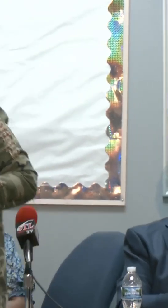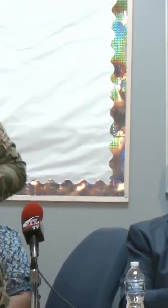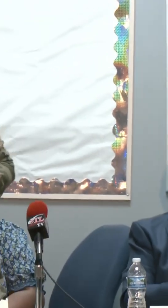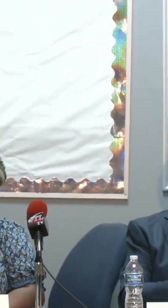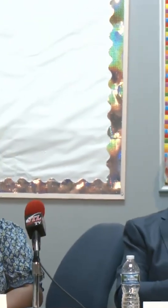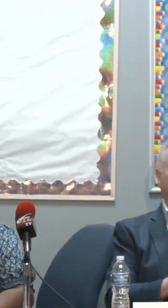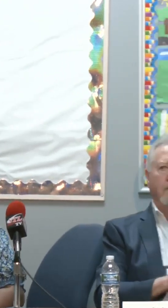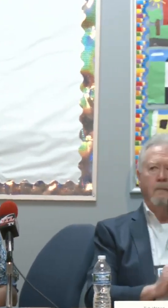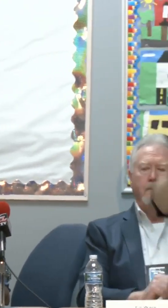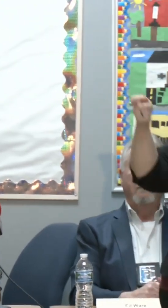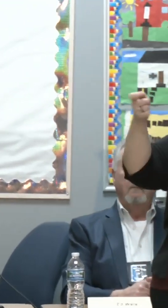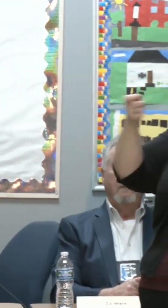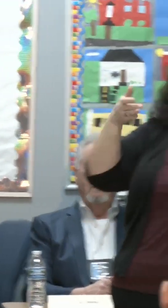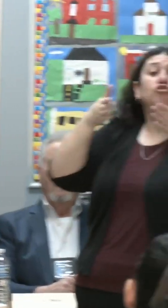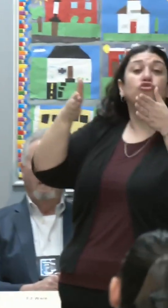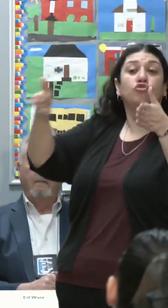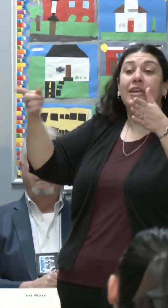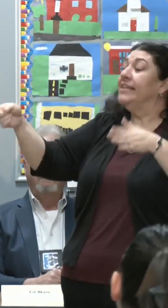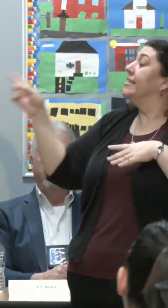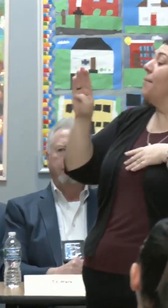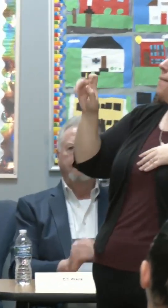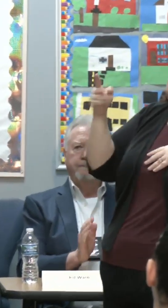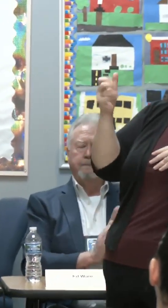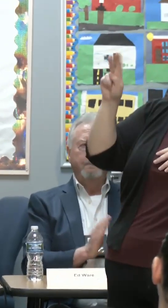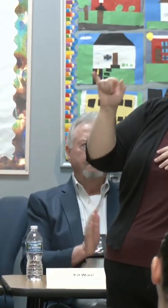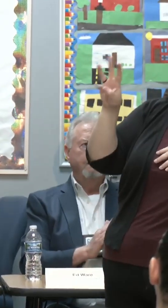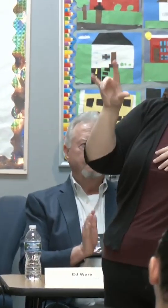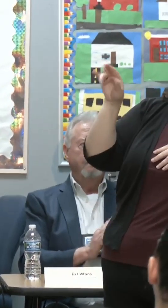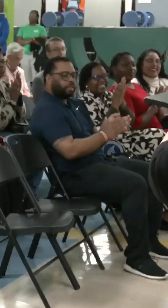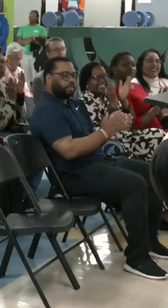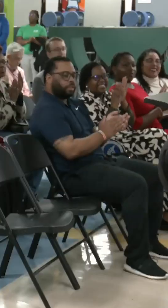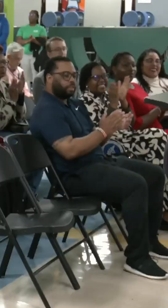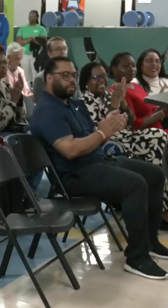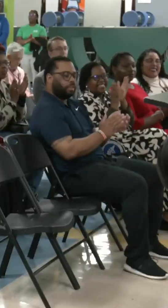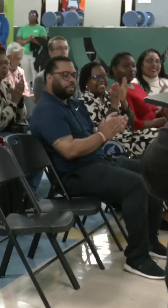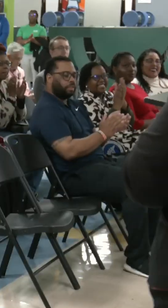Director of Streets, Traffic, and Refuse, Bethany Williams,